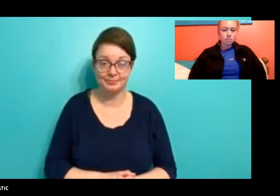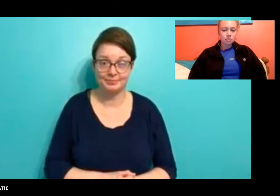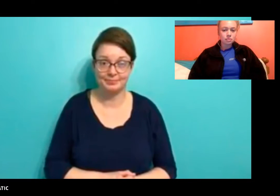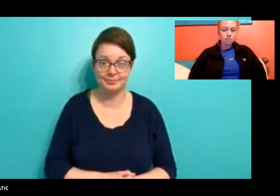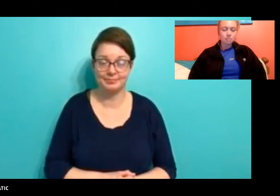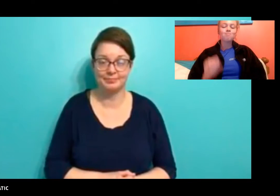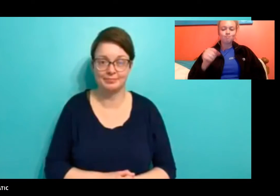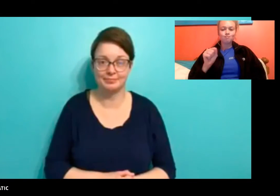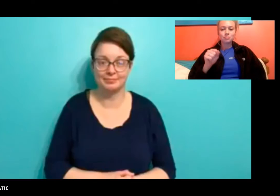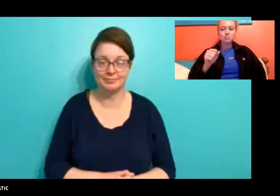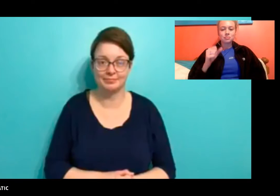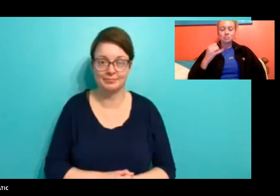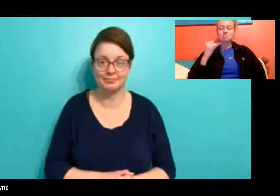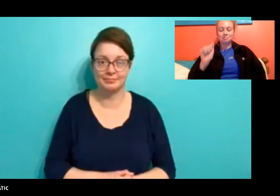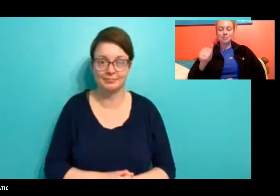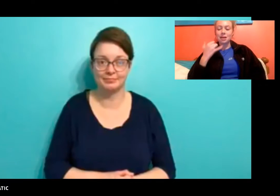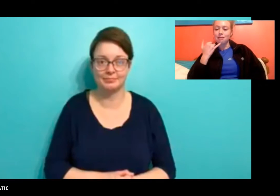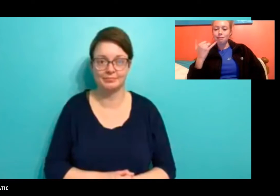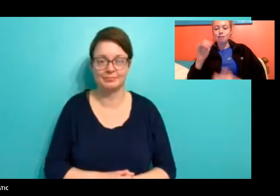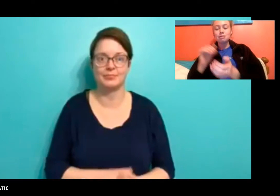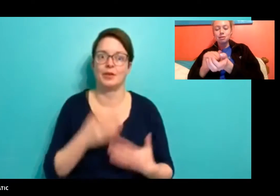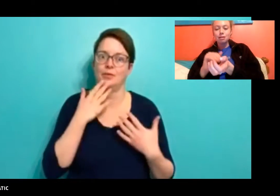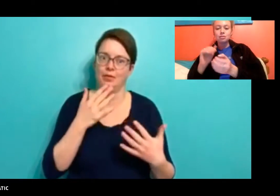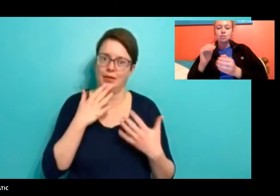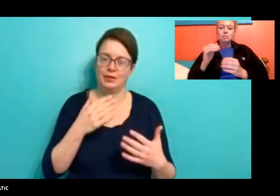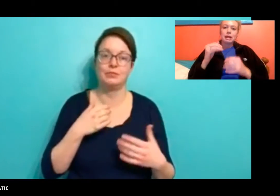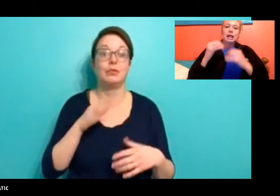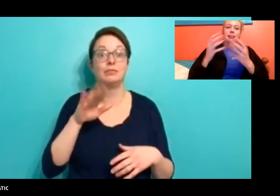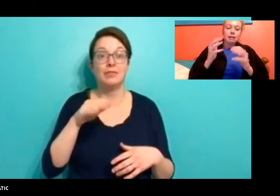Yes, I can. I will call you back and let you know when it's approved.